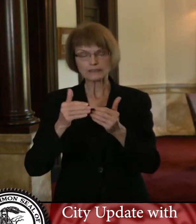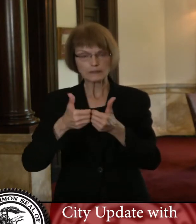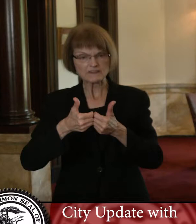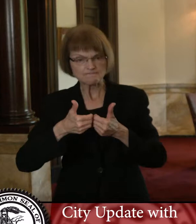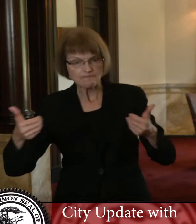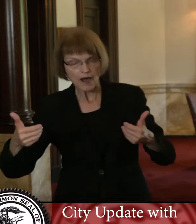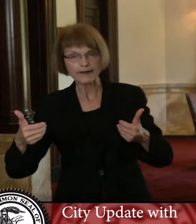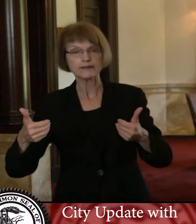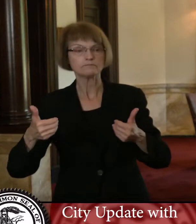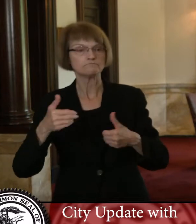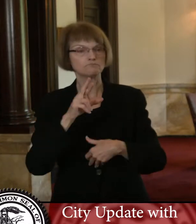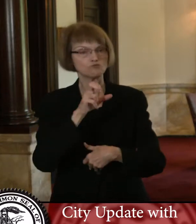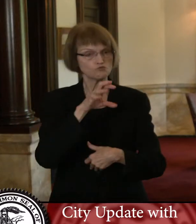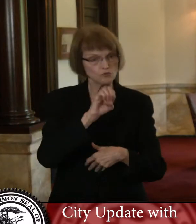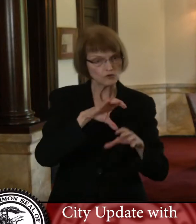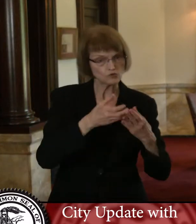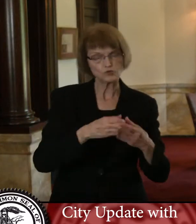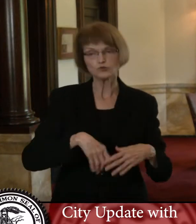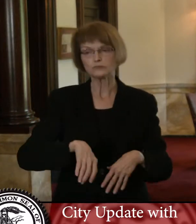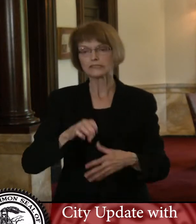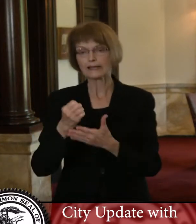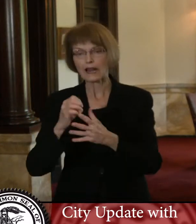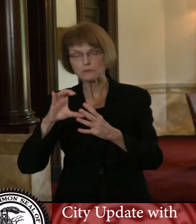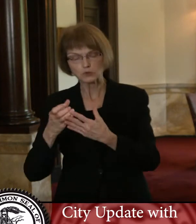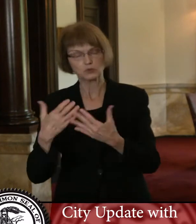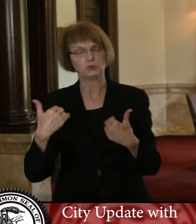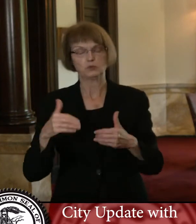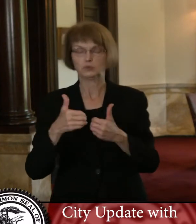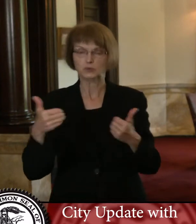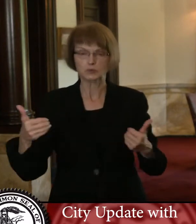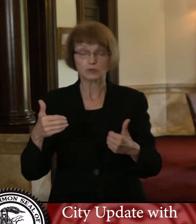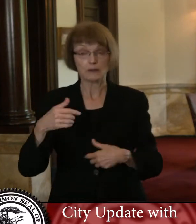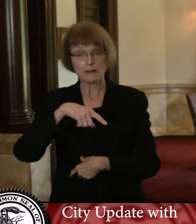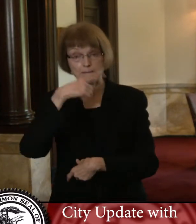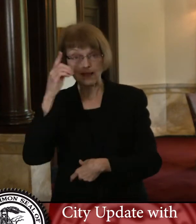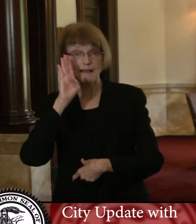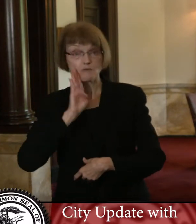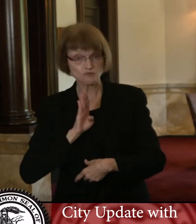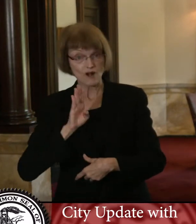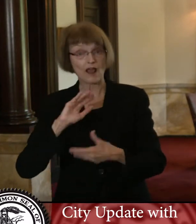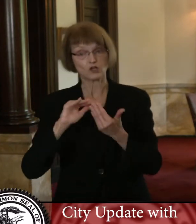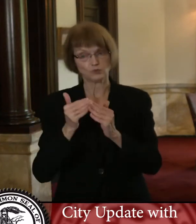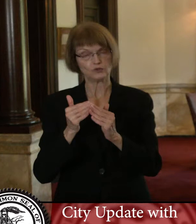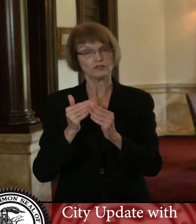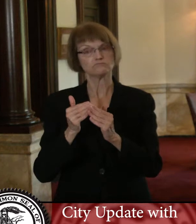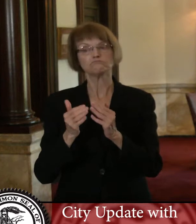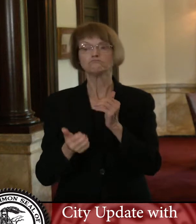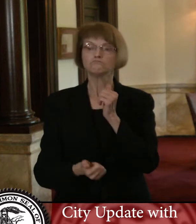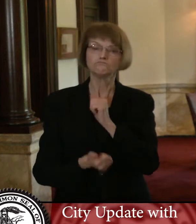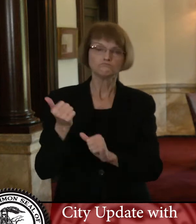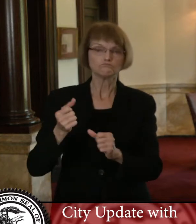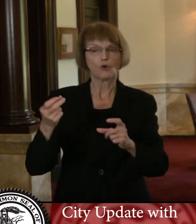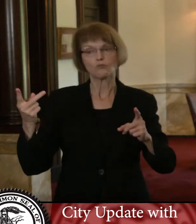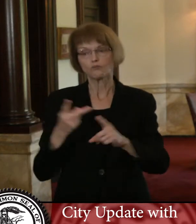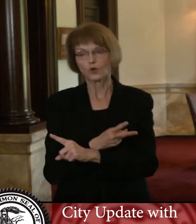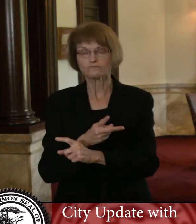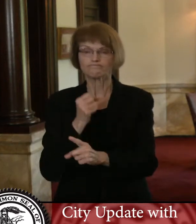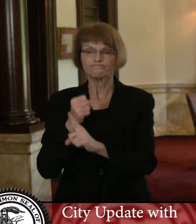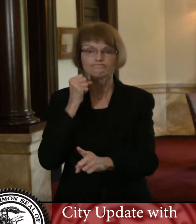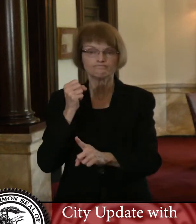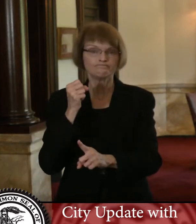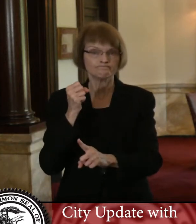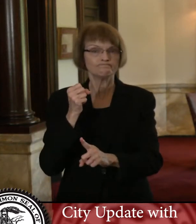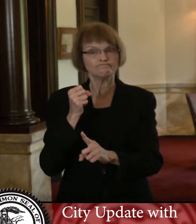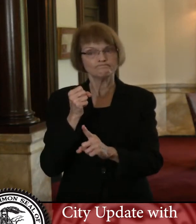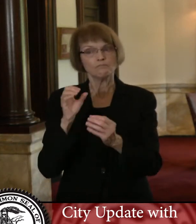racial and economic lines as Black and Brown communities faced a disproportionate impact from the virus. We now have the opportunity